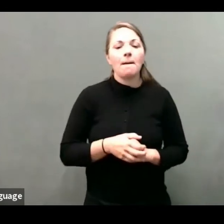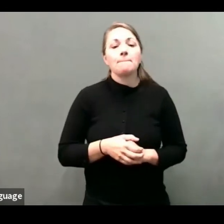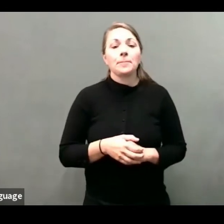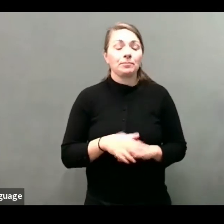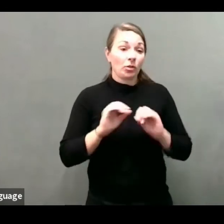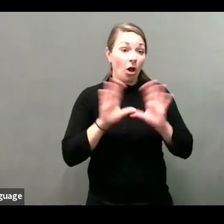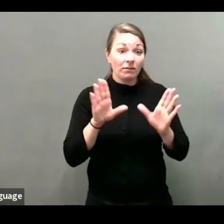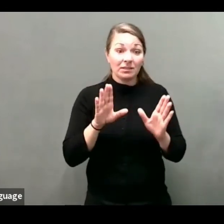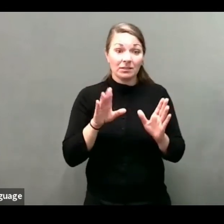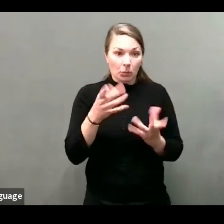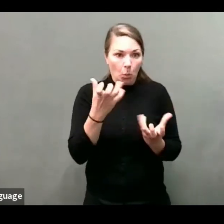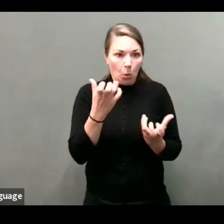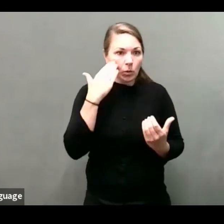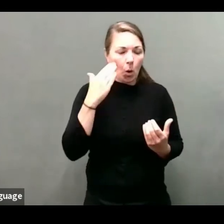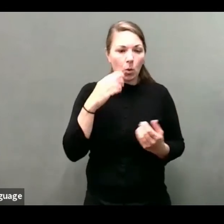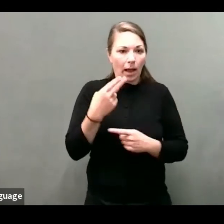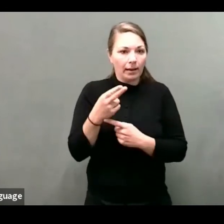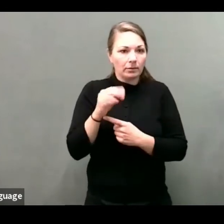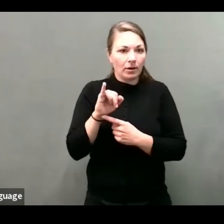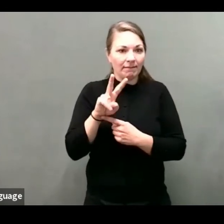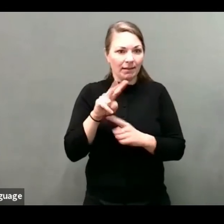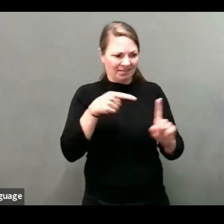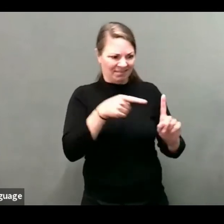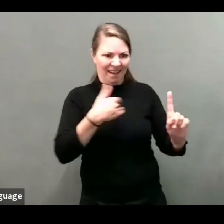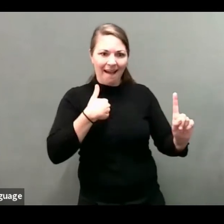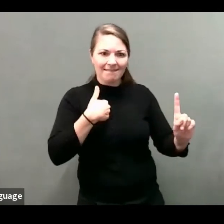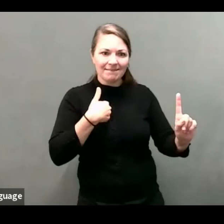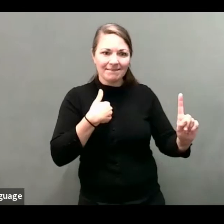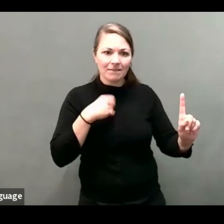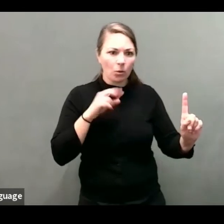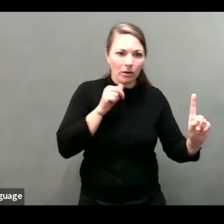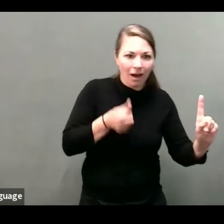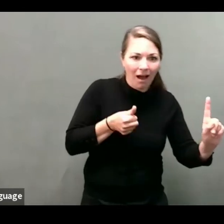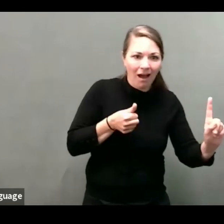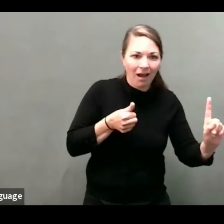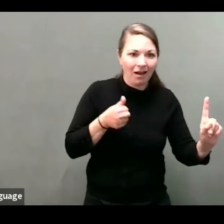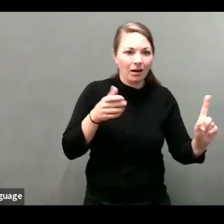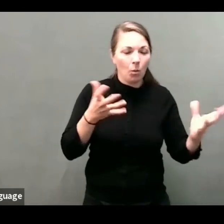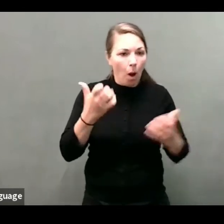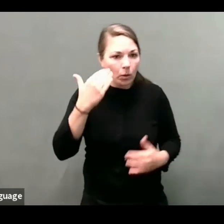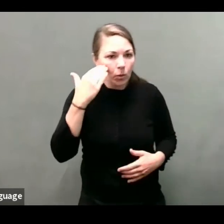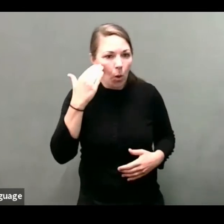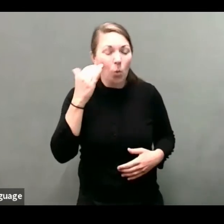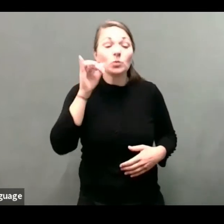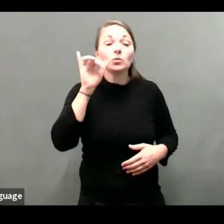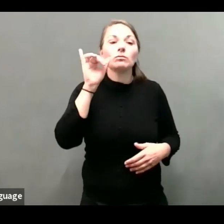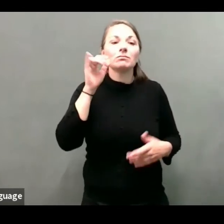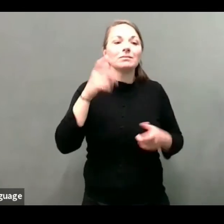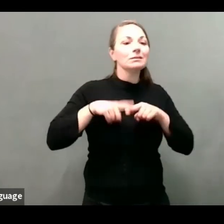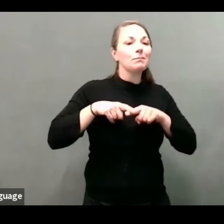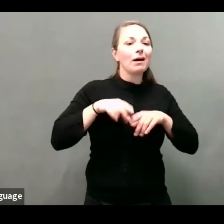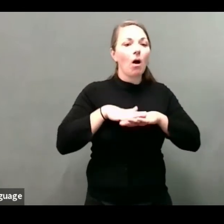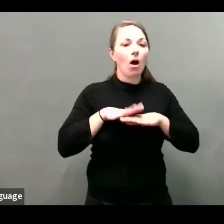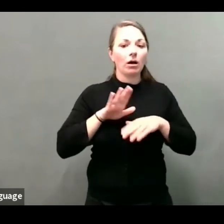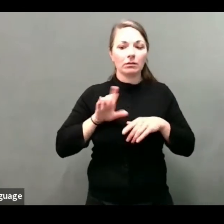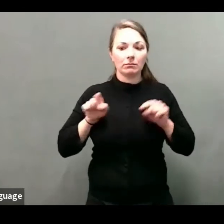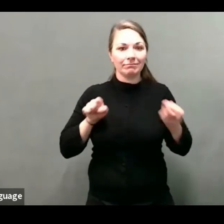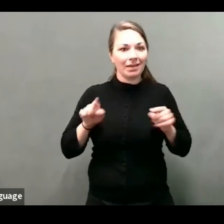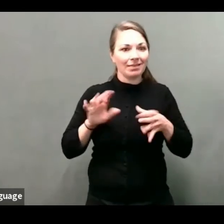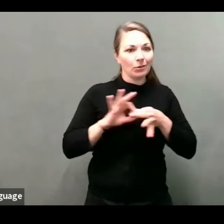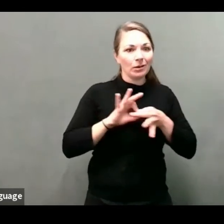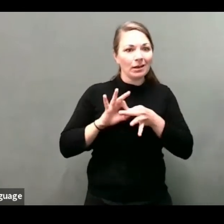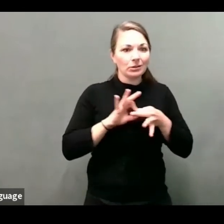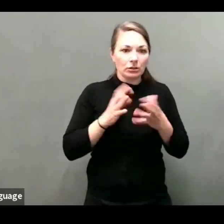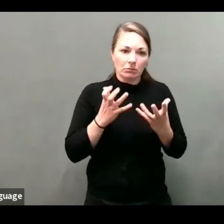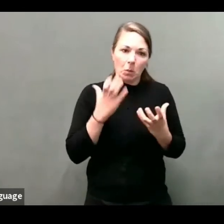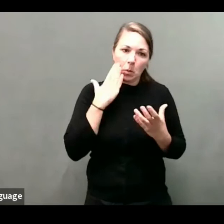like HIV status is really critical. So we have to kind of take that kind of relationship into account. It also really comes up around our safety